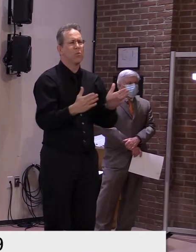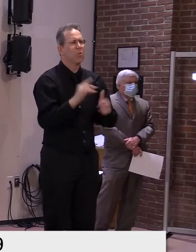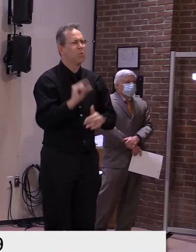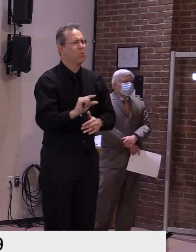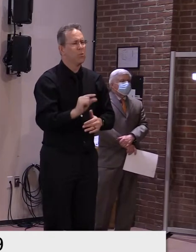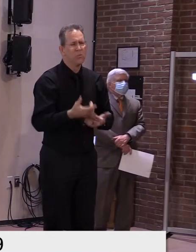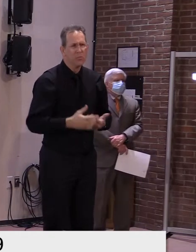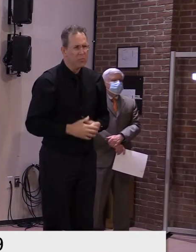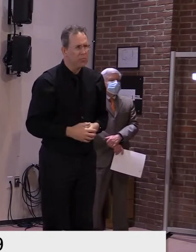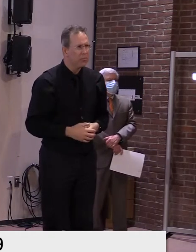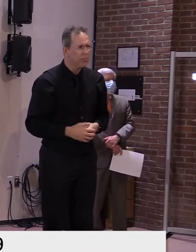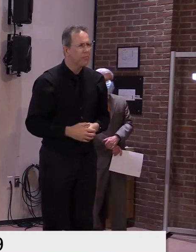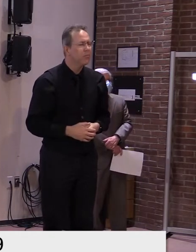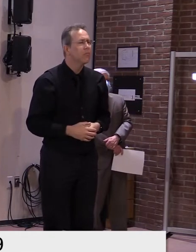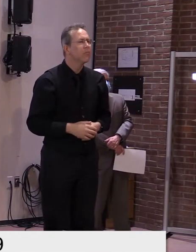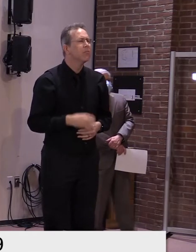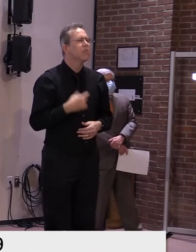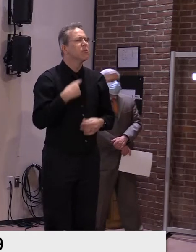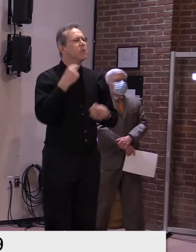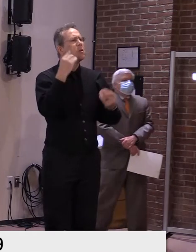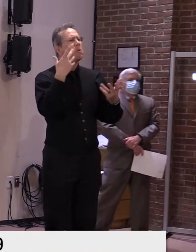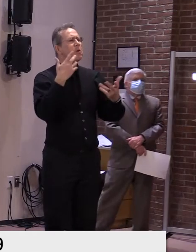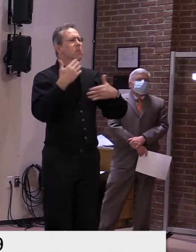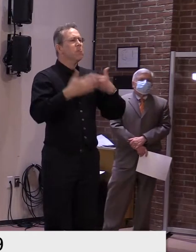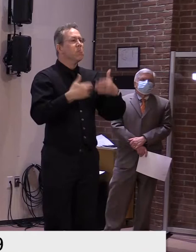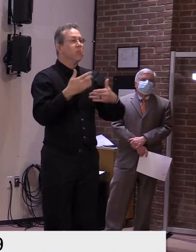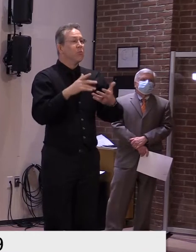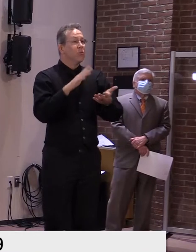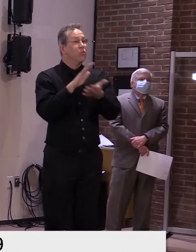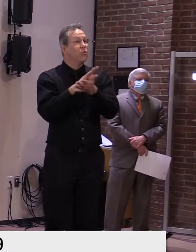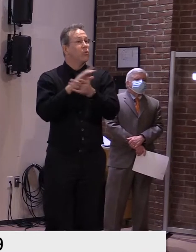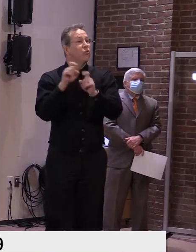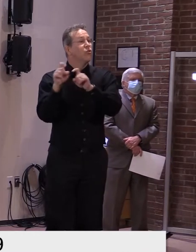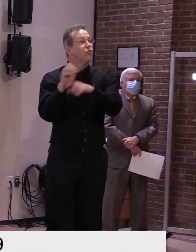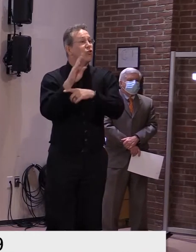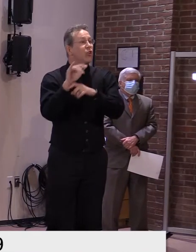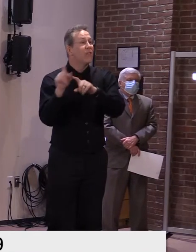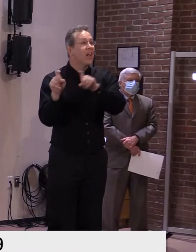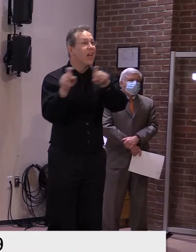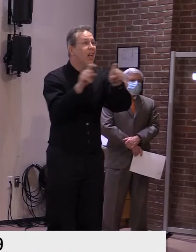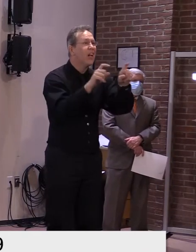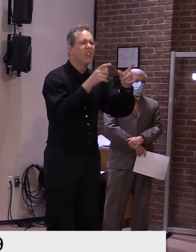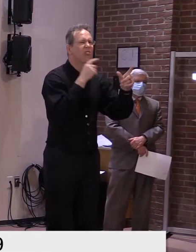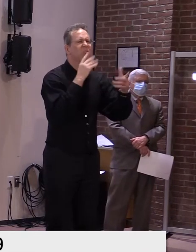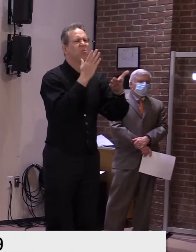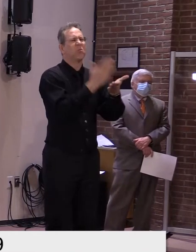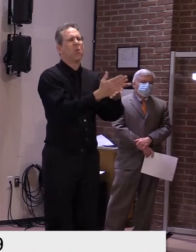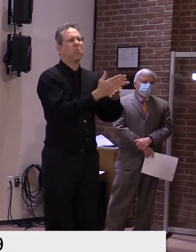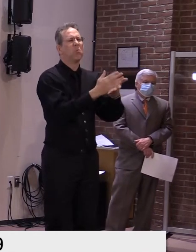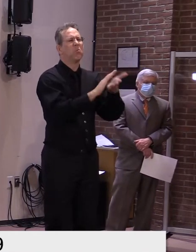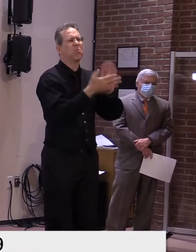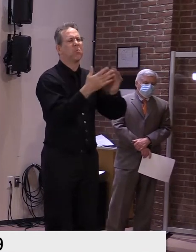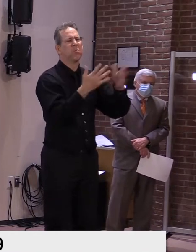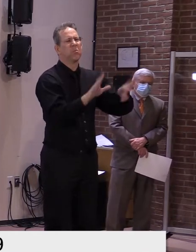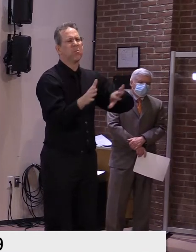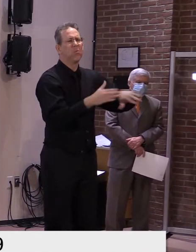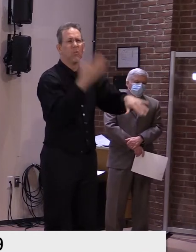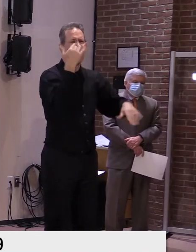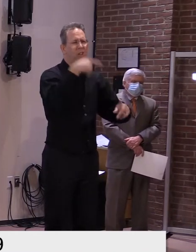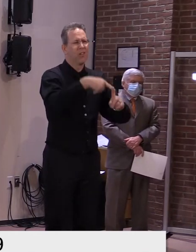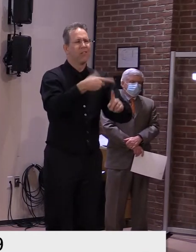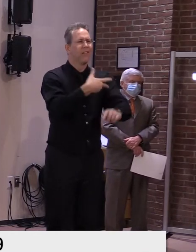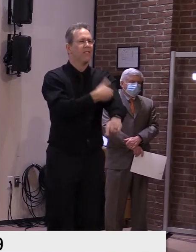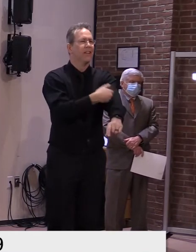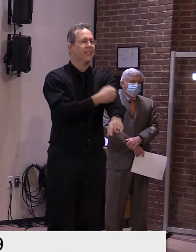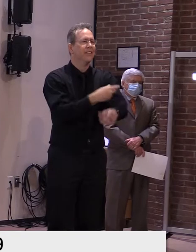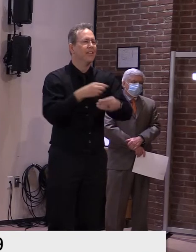the surveillance testing program for school staff as the vaccination program for them winds up. For now, we intend to continue